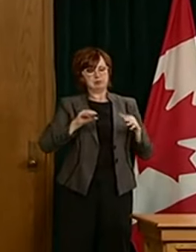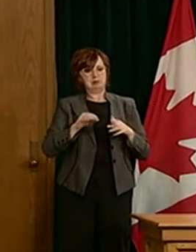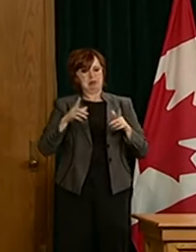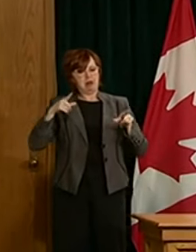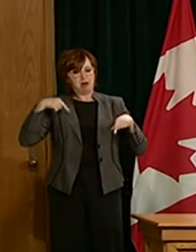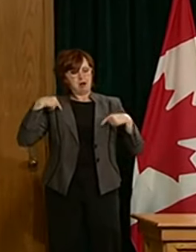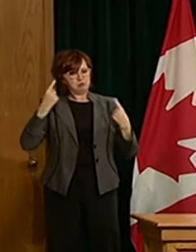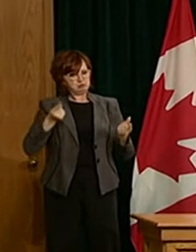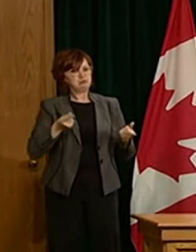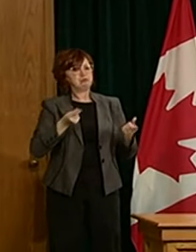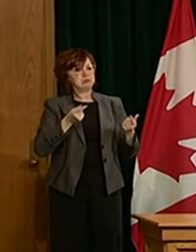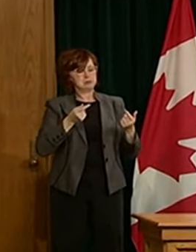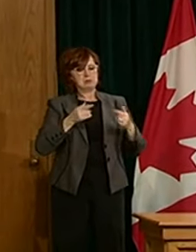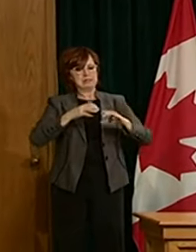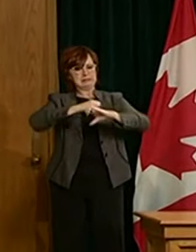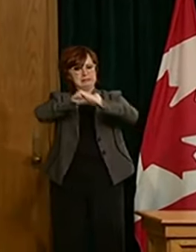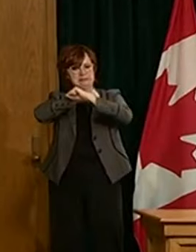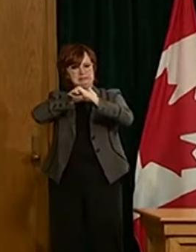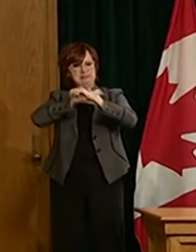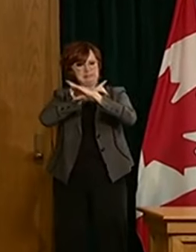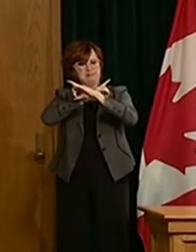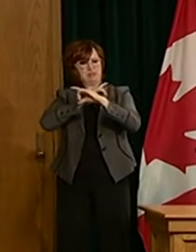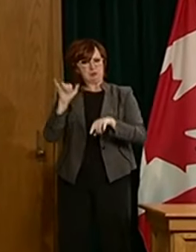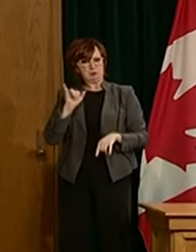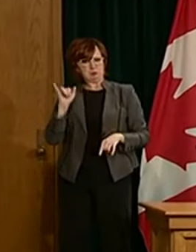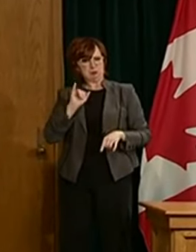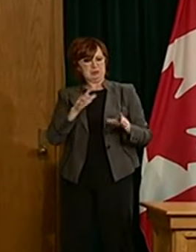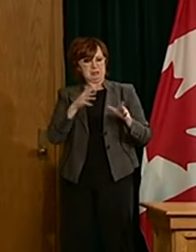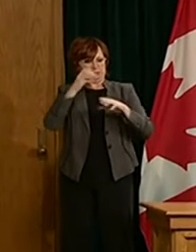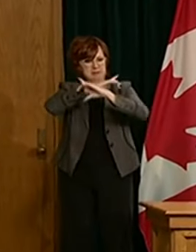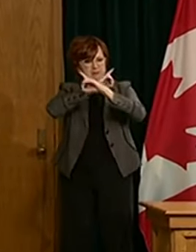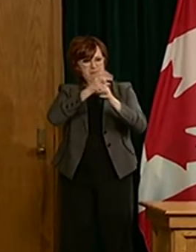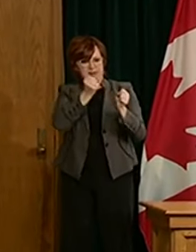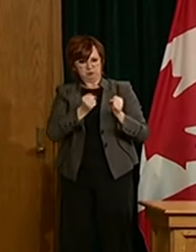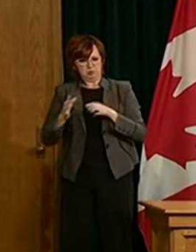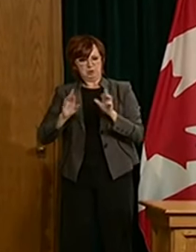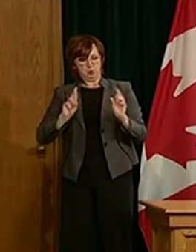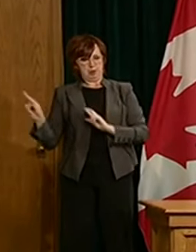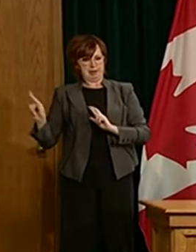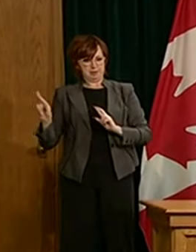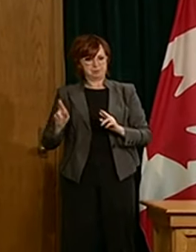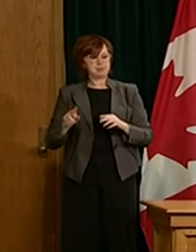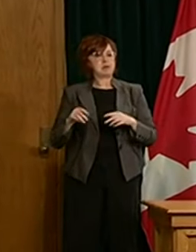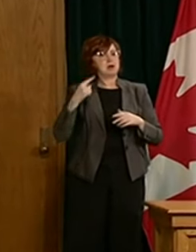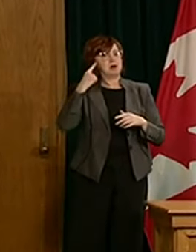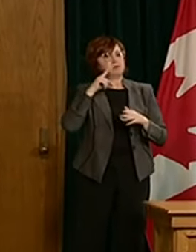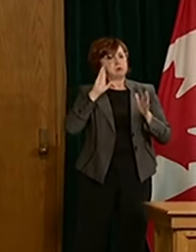been preparing a defensive strategy, and that's focused on our acute hospital services.